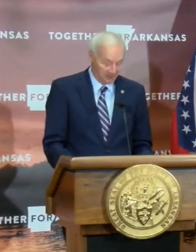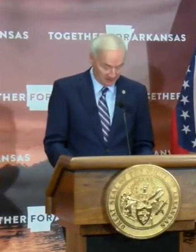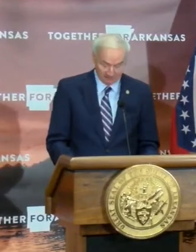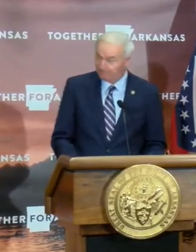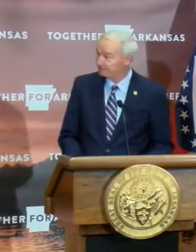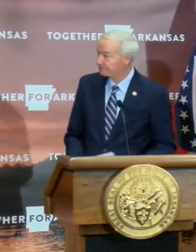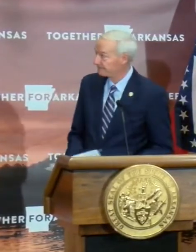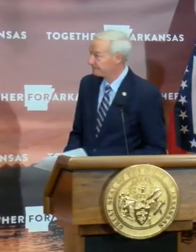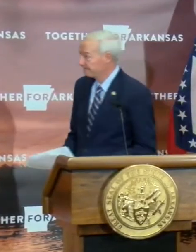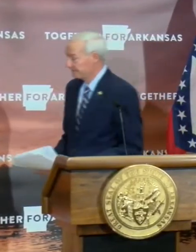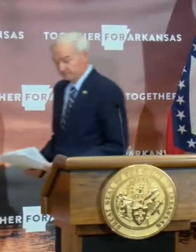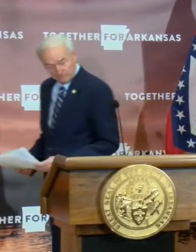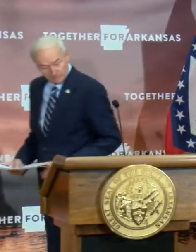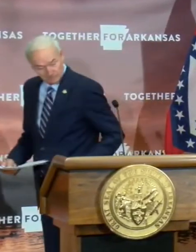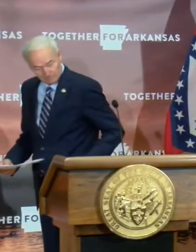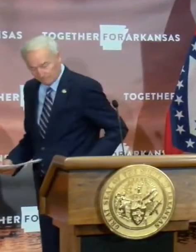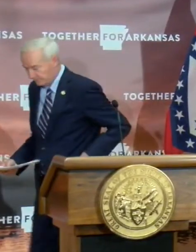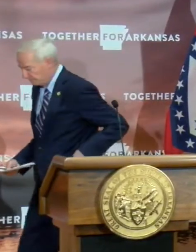within his system.